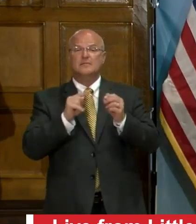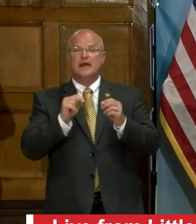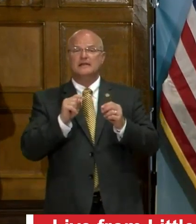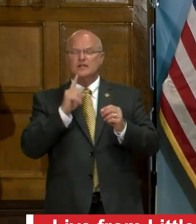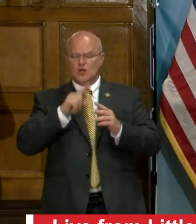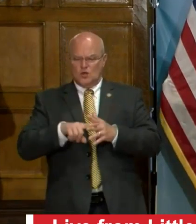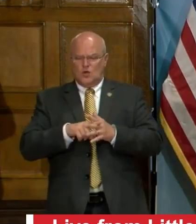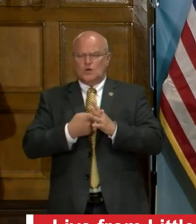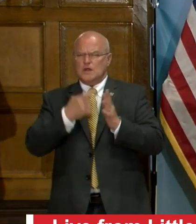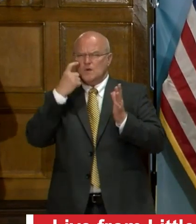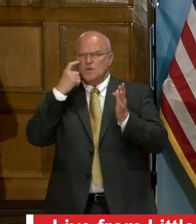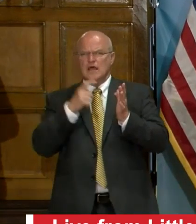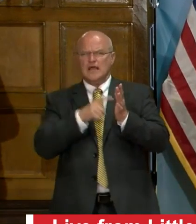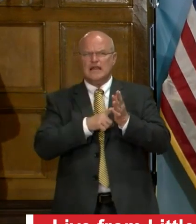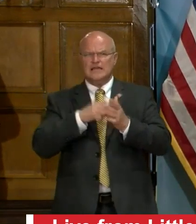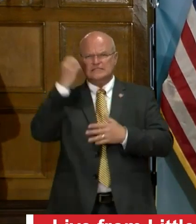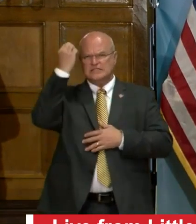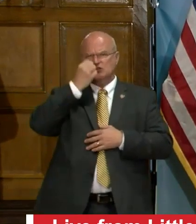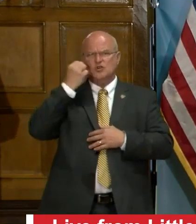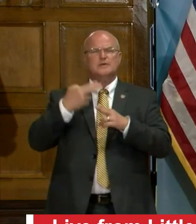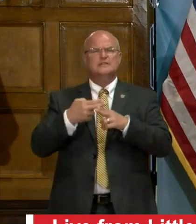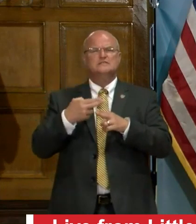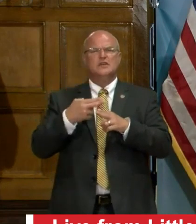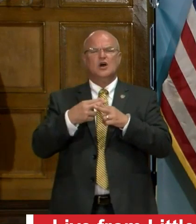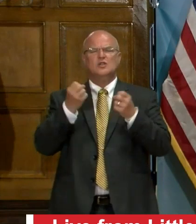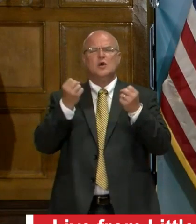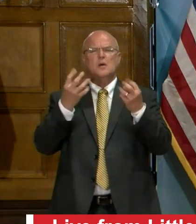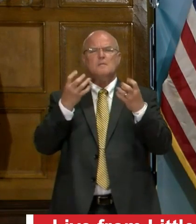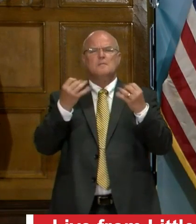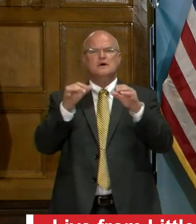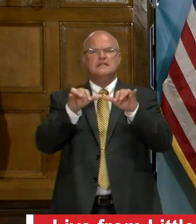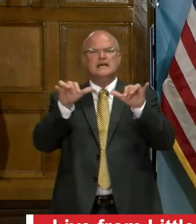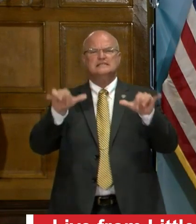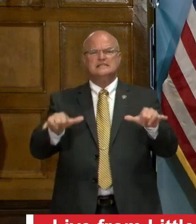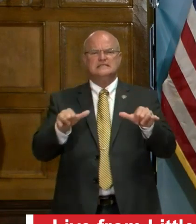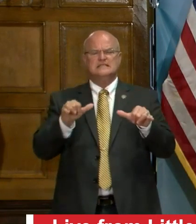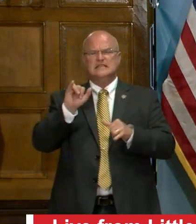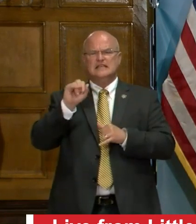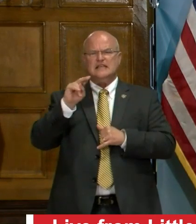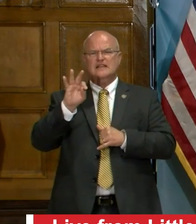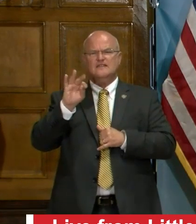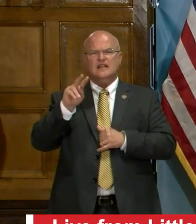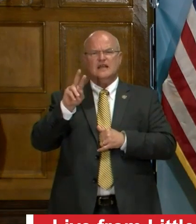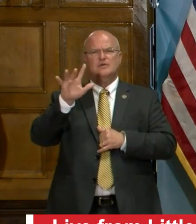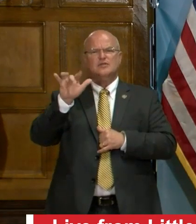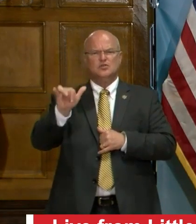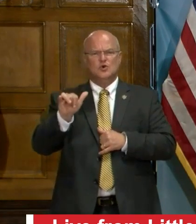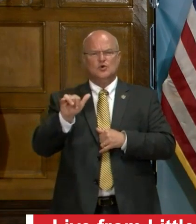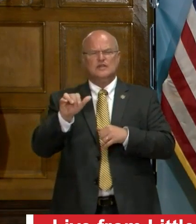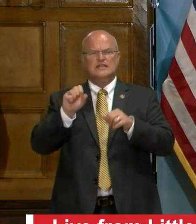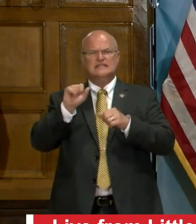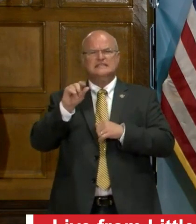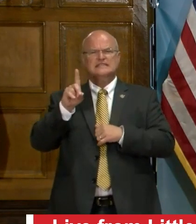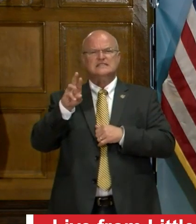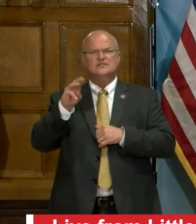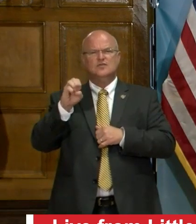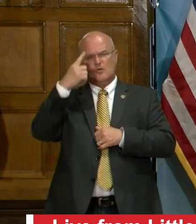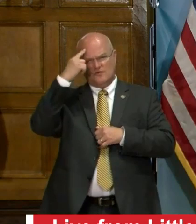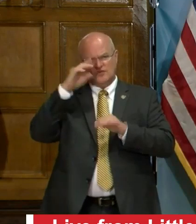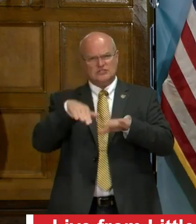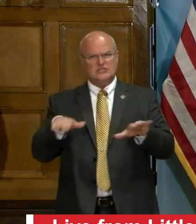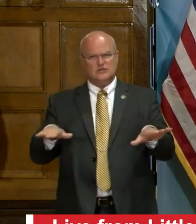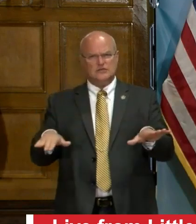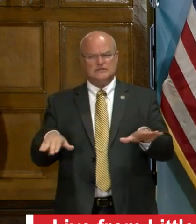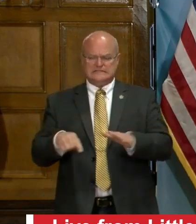was originally recognized in Europe. It's called multi-system inflammatory syndrome of children. It's a